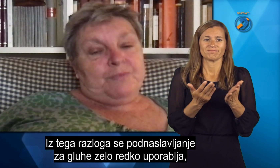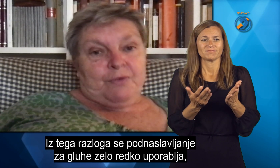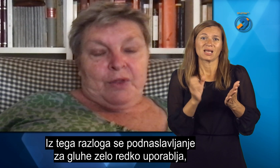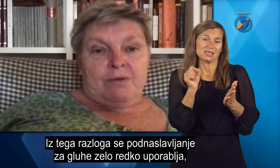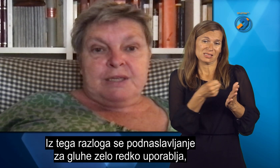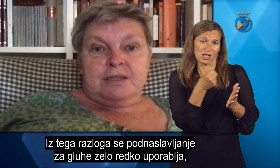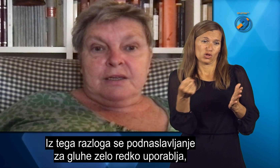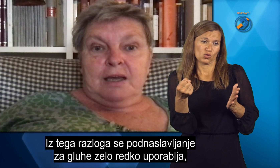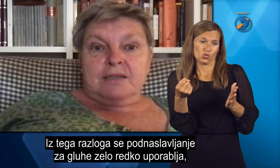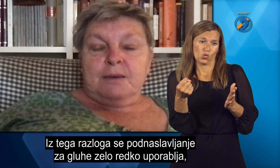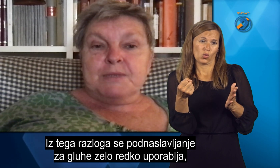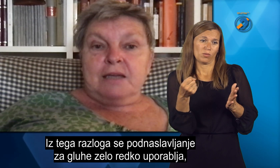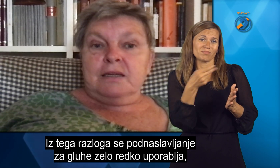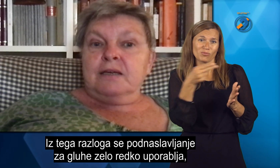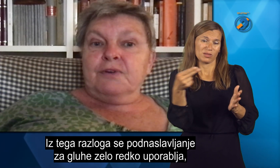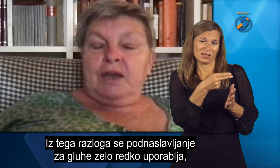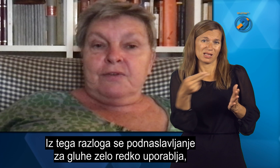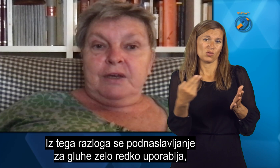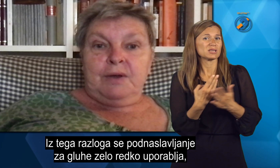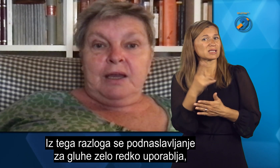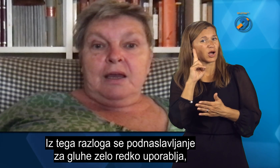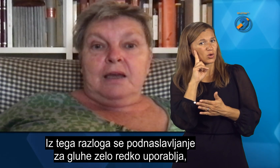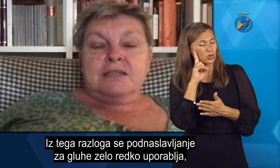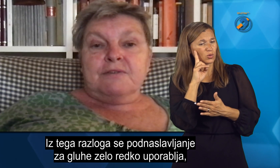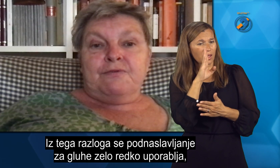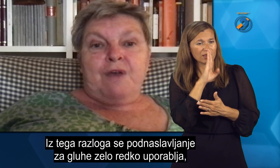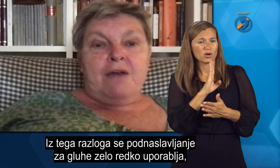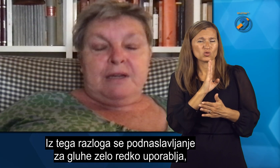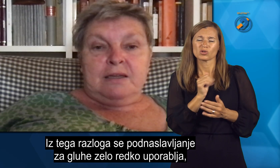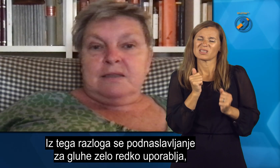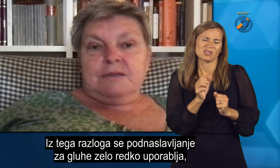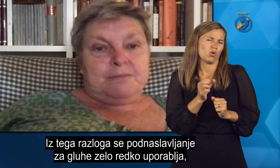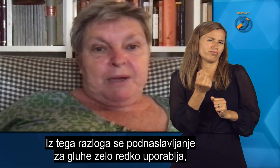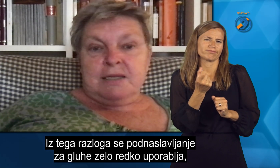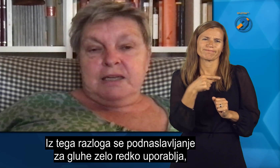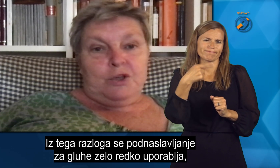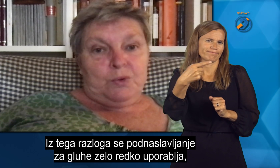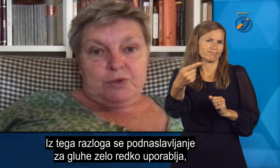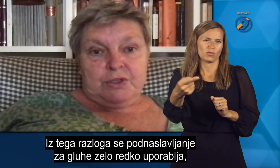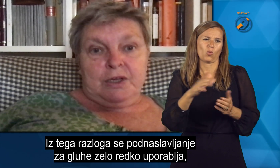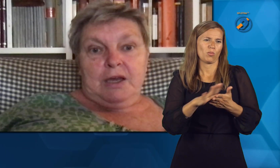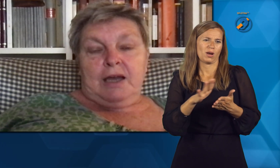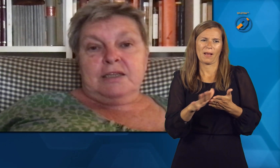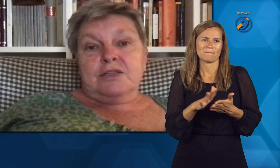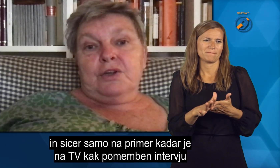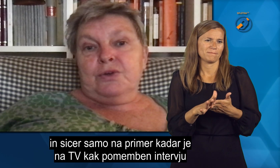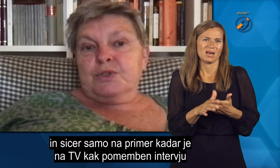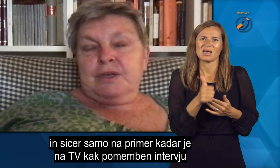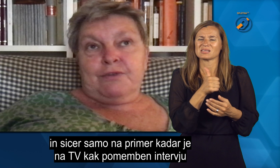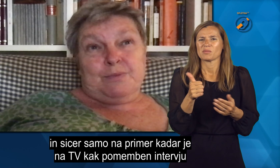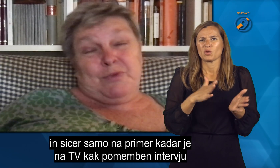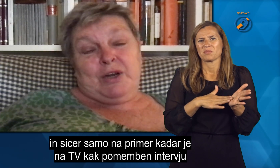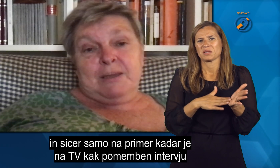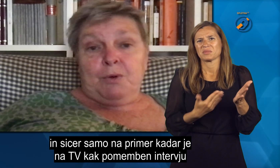So for that reason, subtitling for the hard of hearing is very sparsely used. And it is only